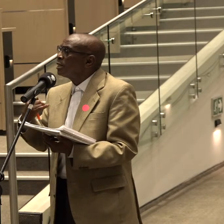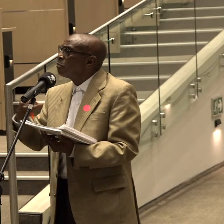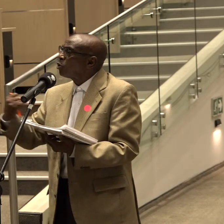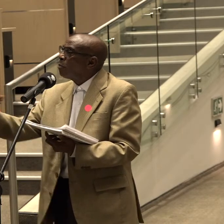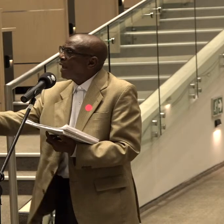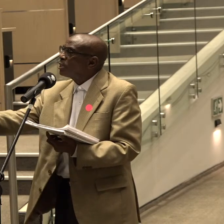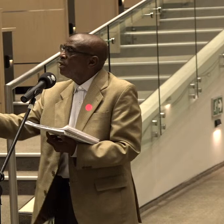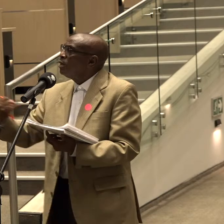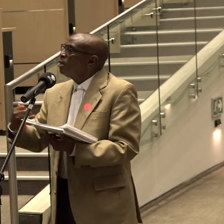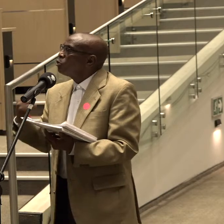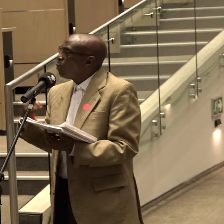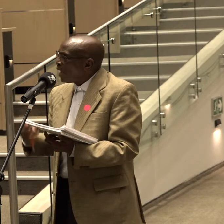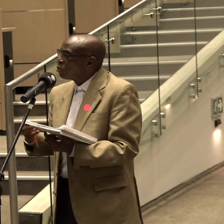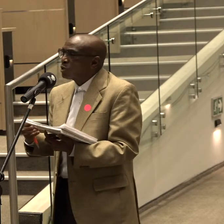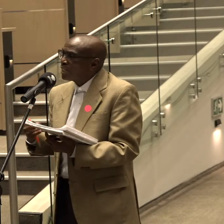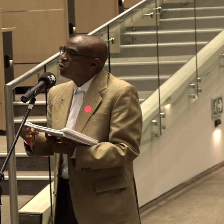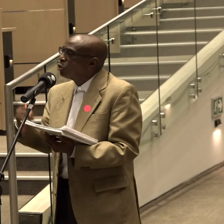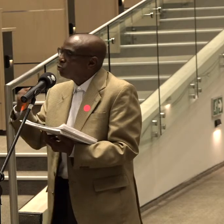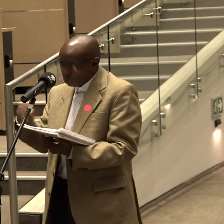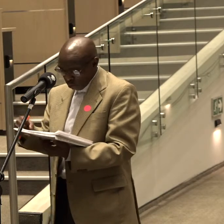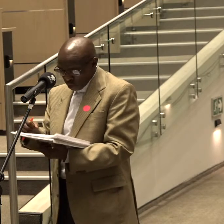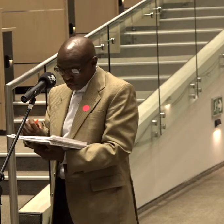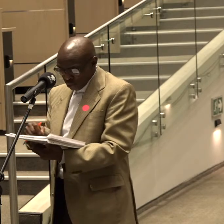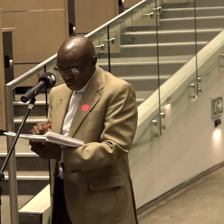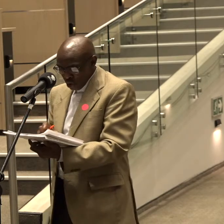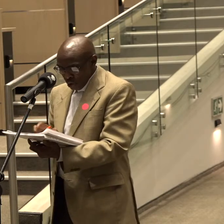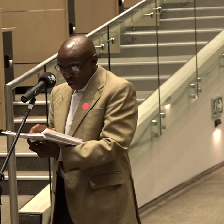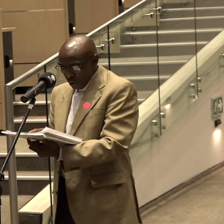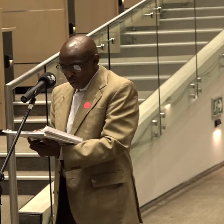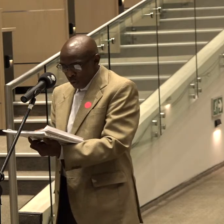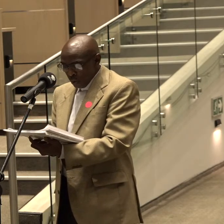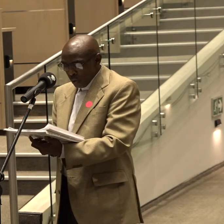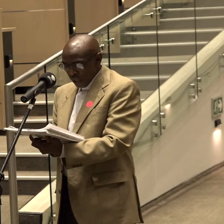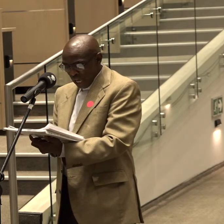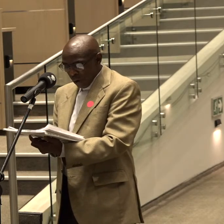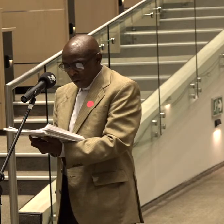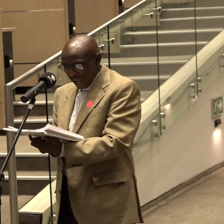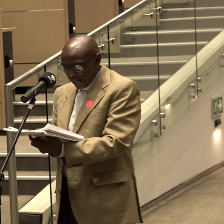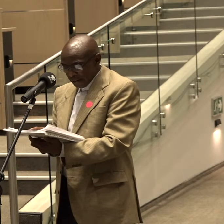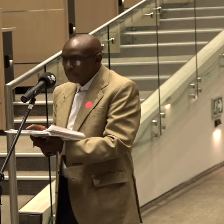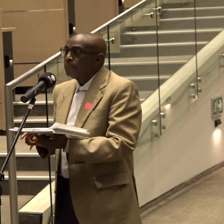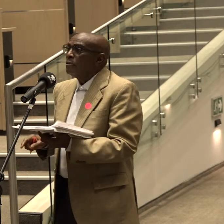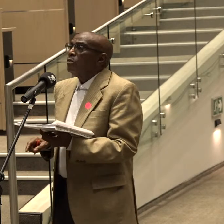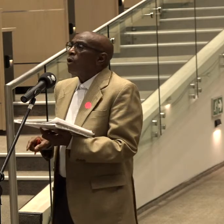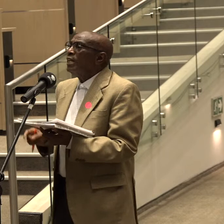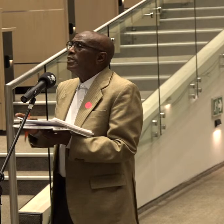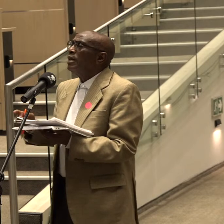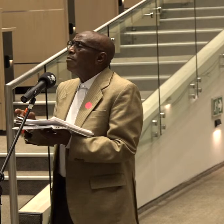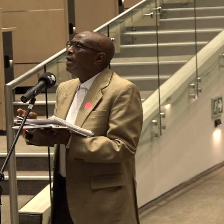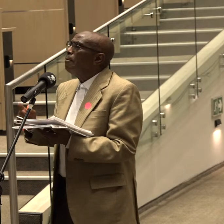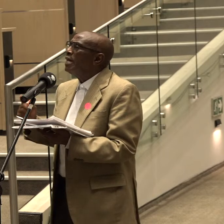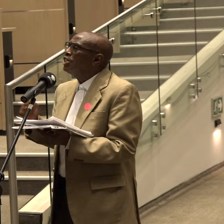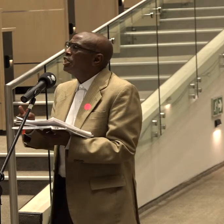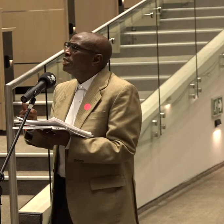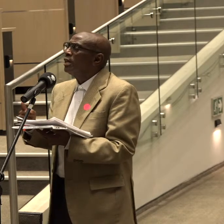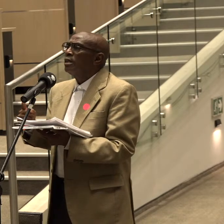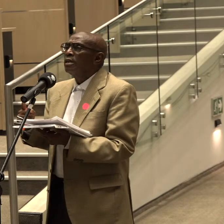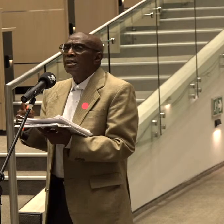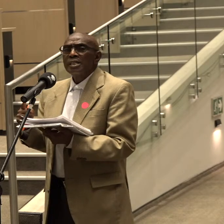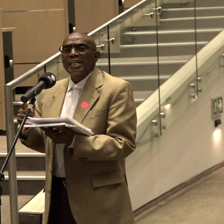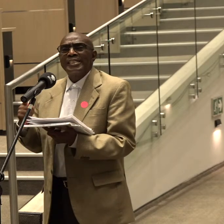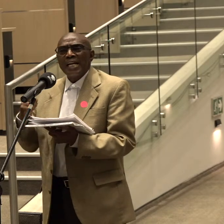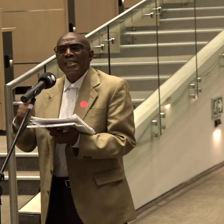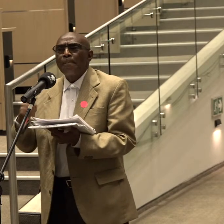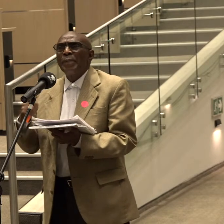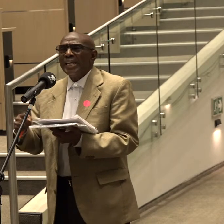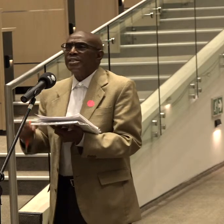getting report back to her so that she could continue with our work one gentleman mentioned